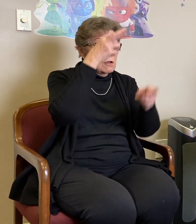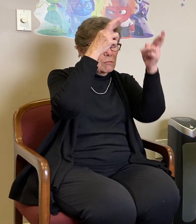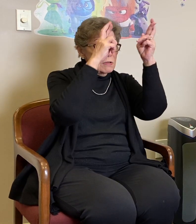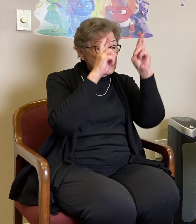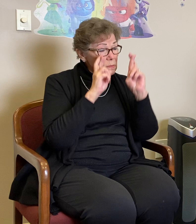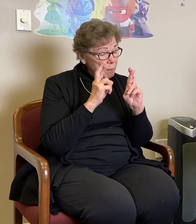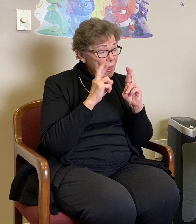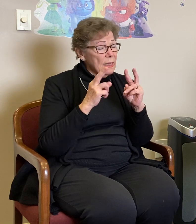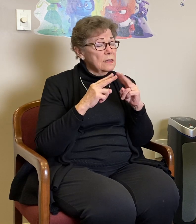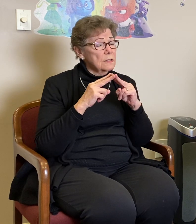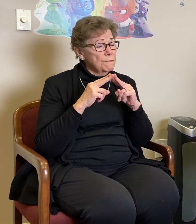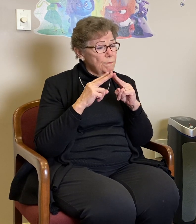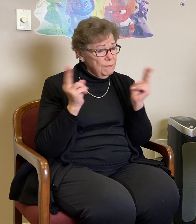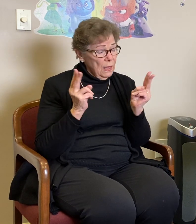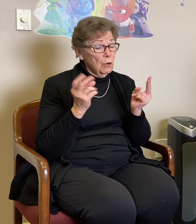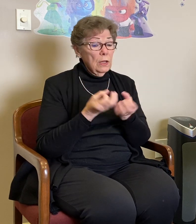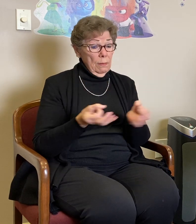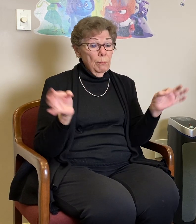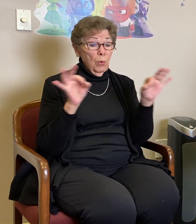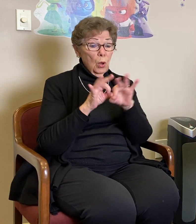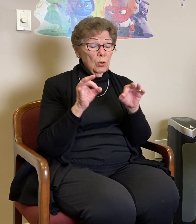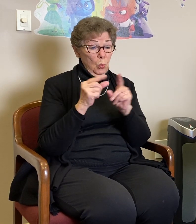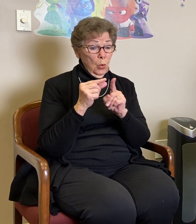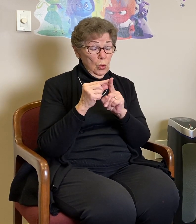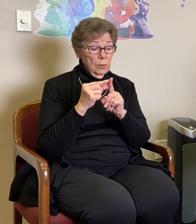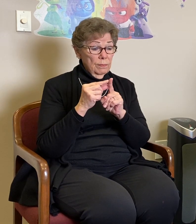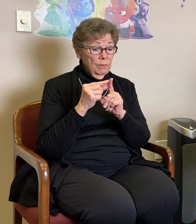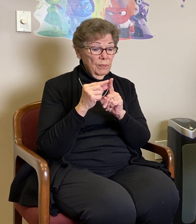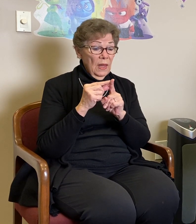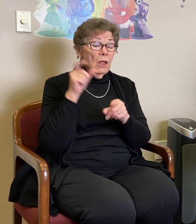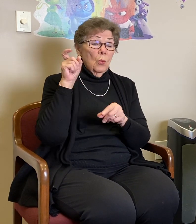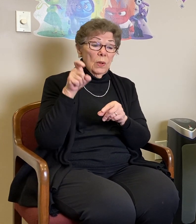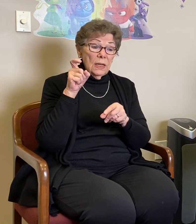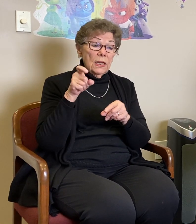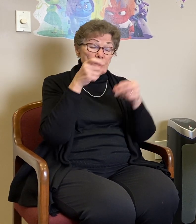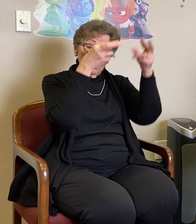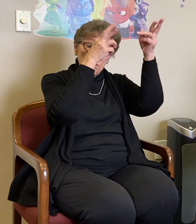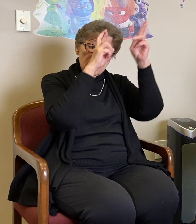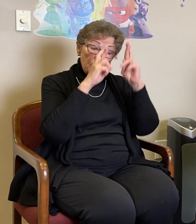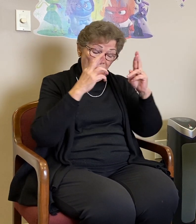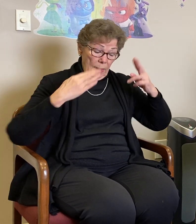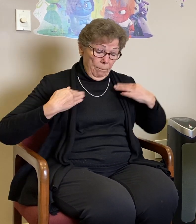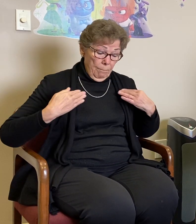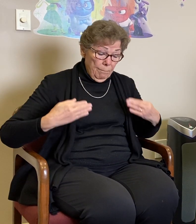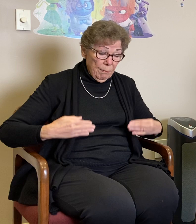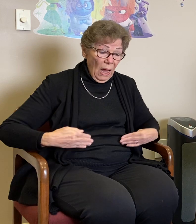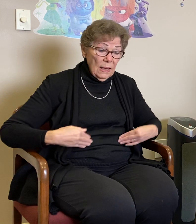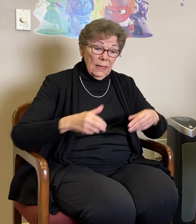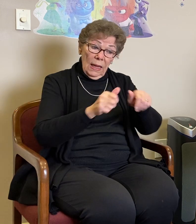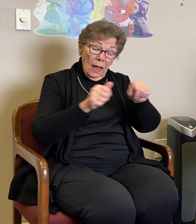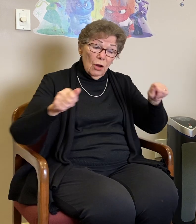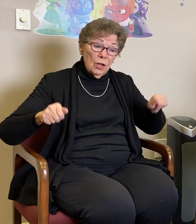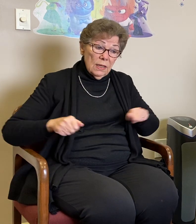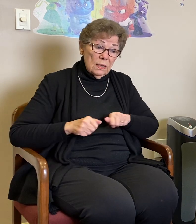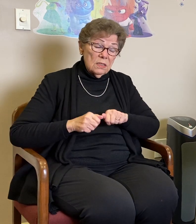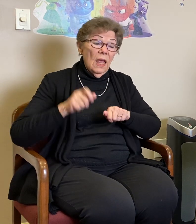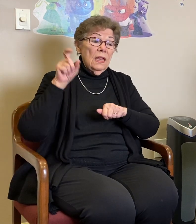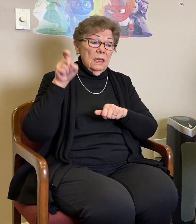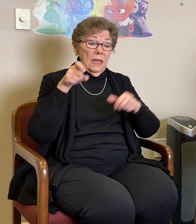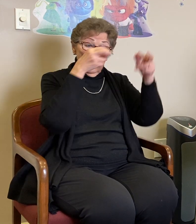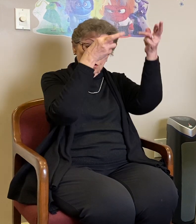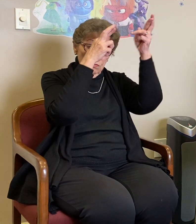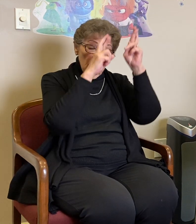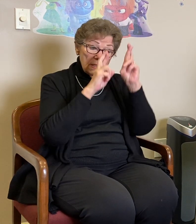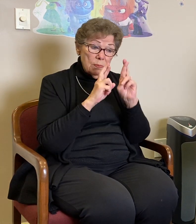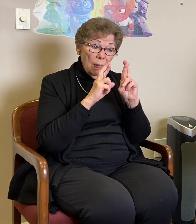Respect is a very important word. We need to respect people's body boundaries, and we need to